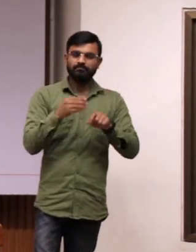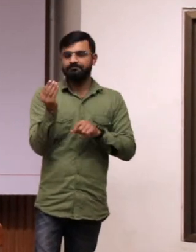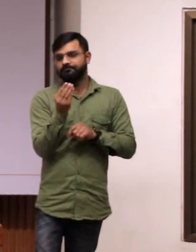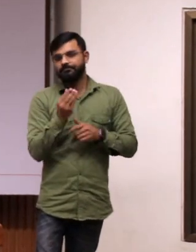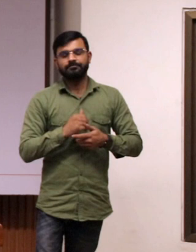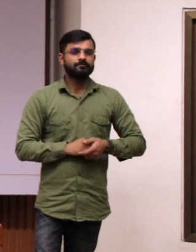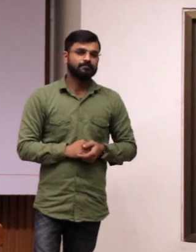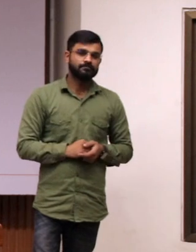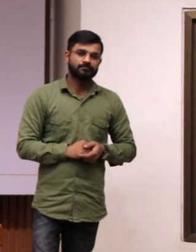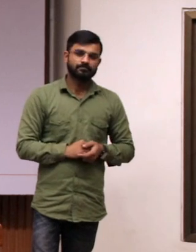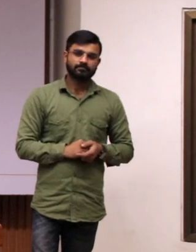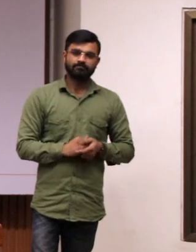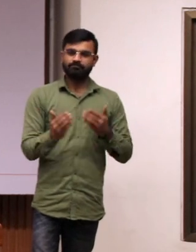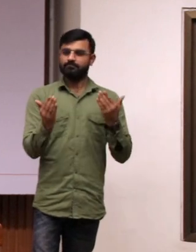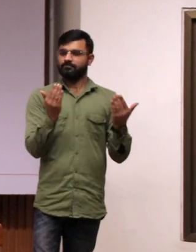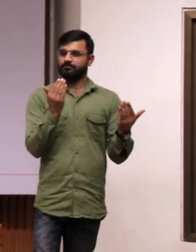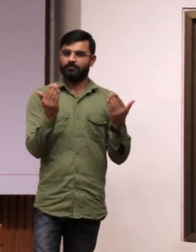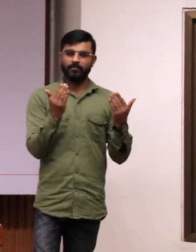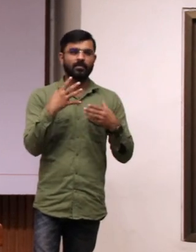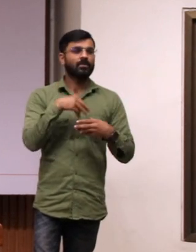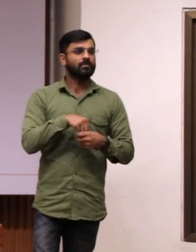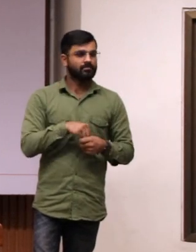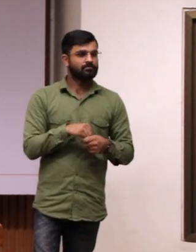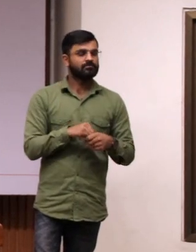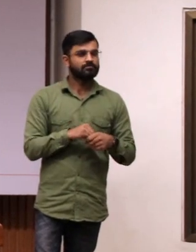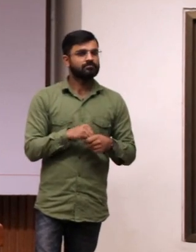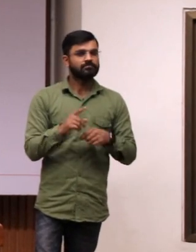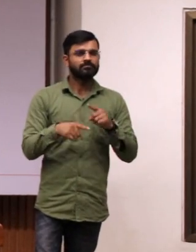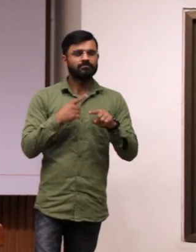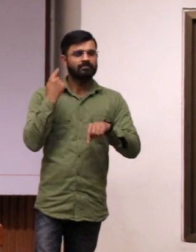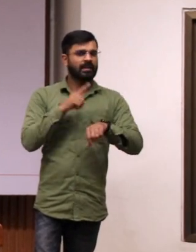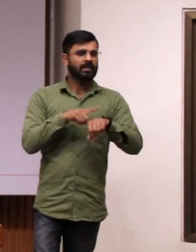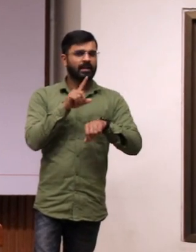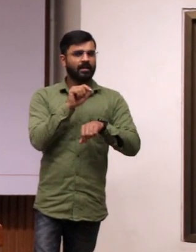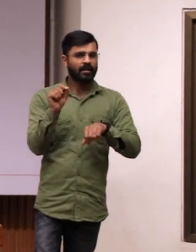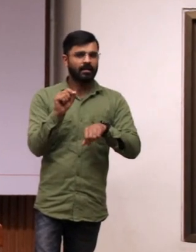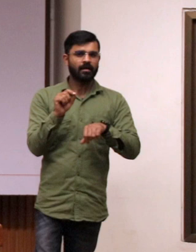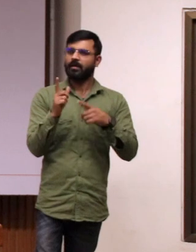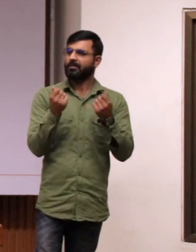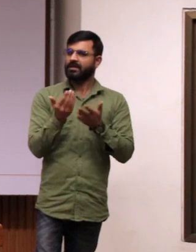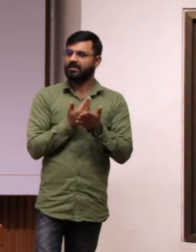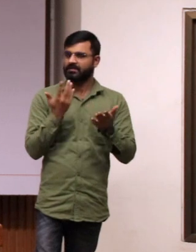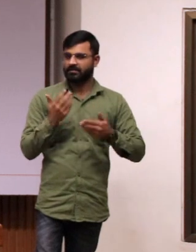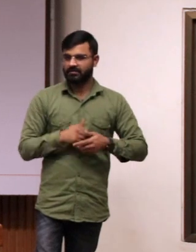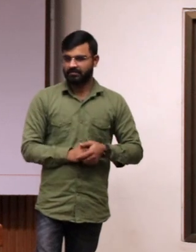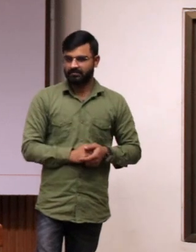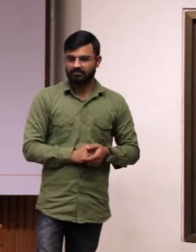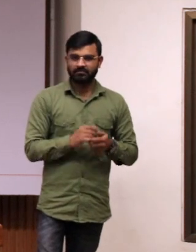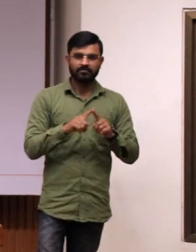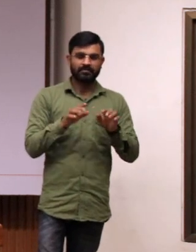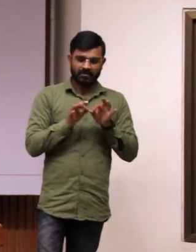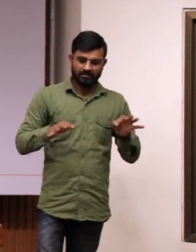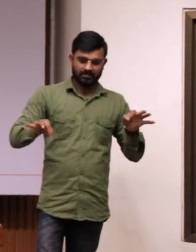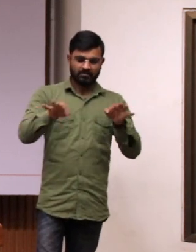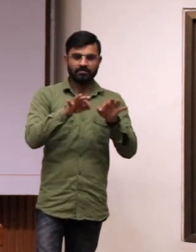least comparison would be about 100 times more money per square